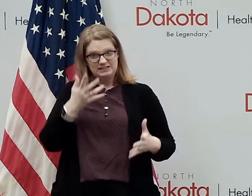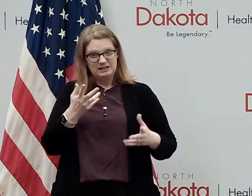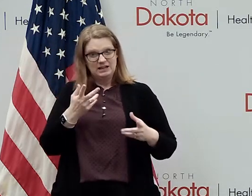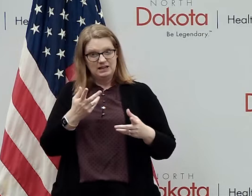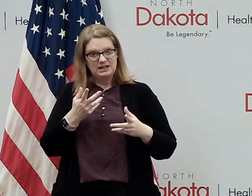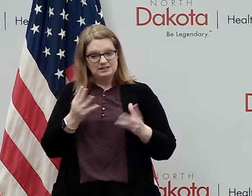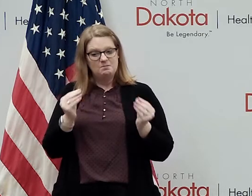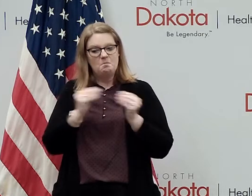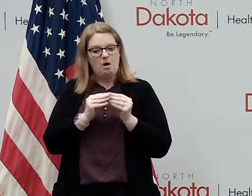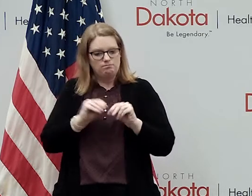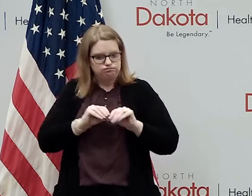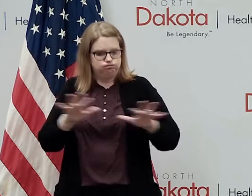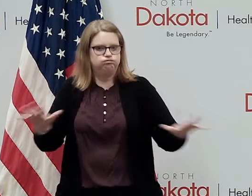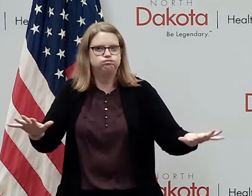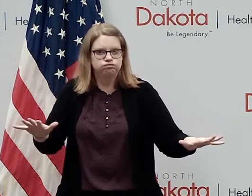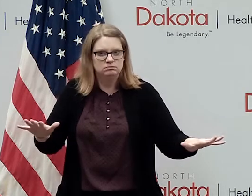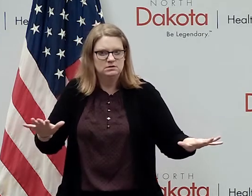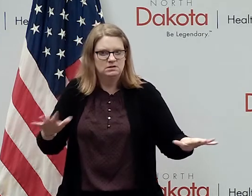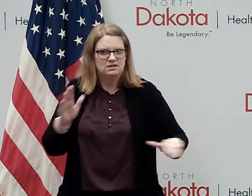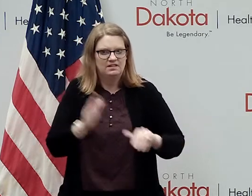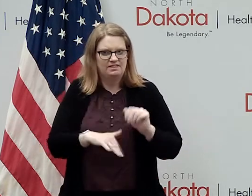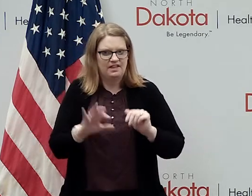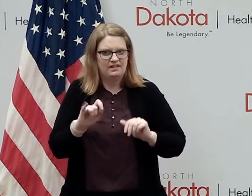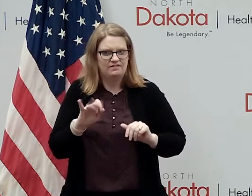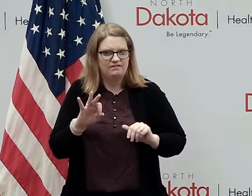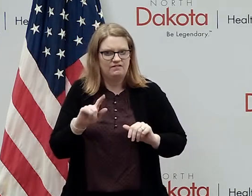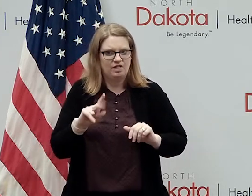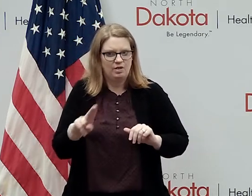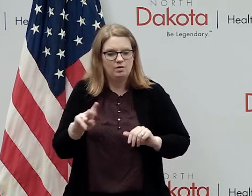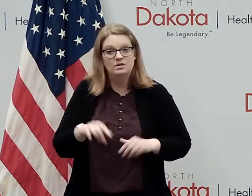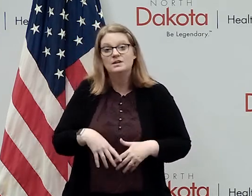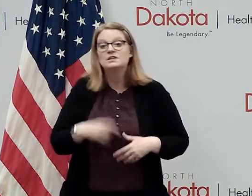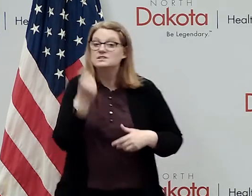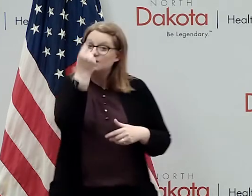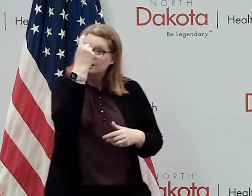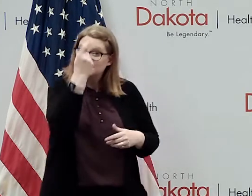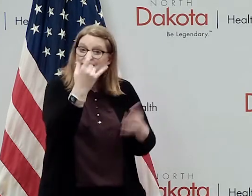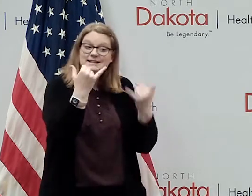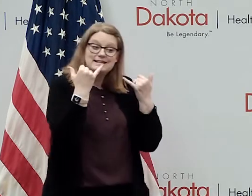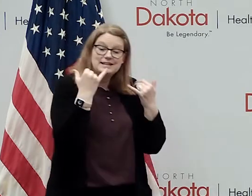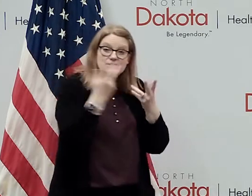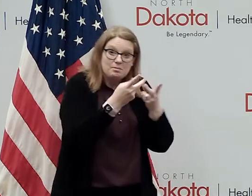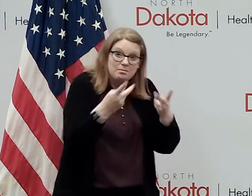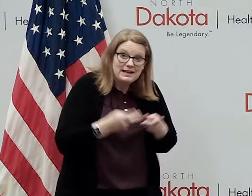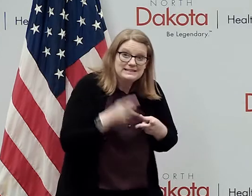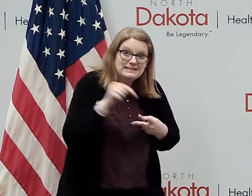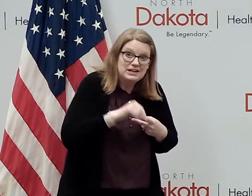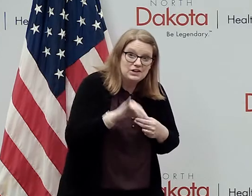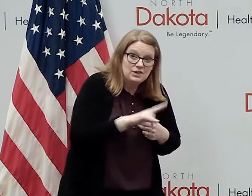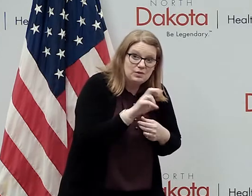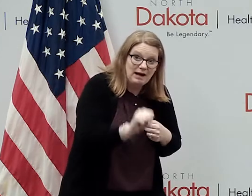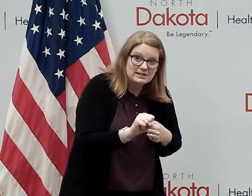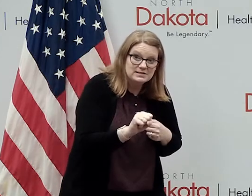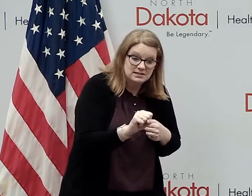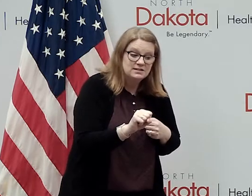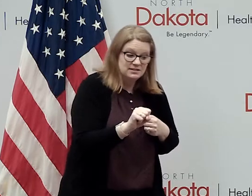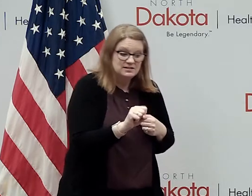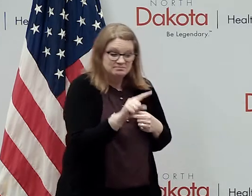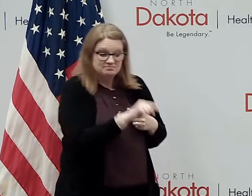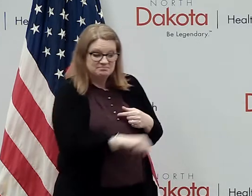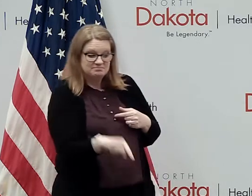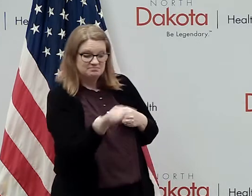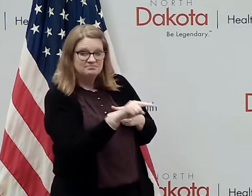flu, can spread really rapidly. So there are places in the U.S. right now, as we sit here in this comfortable spot in North Dakota, where they're